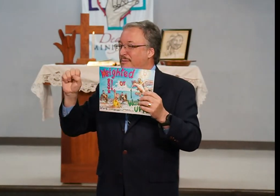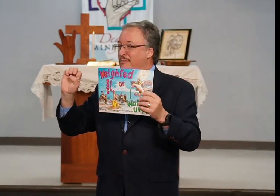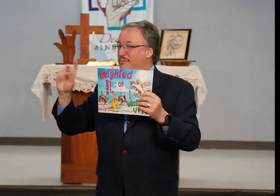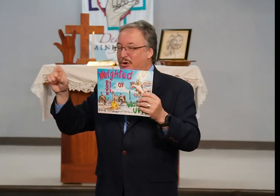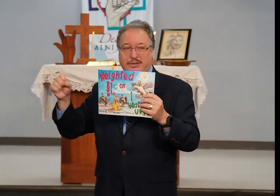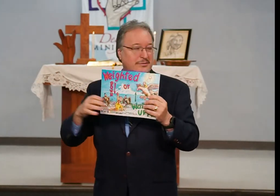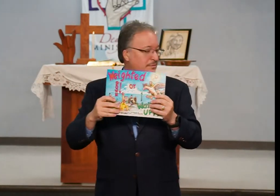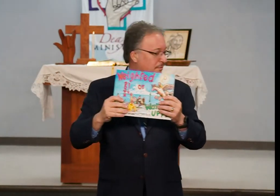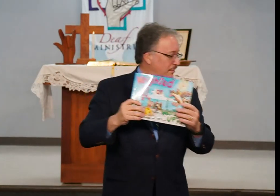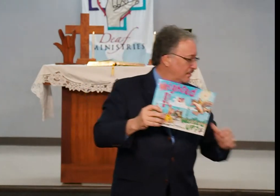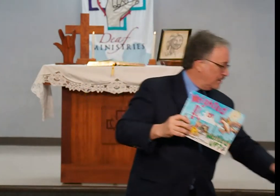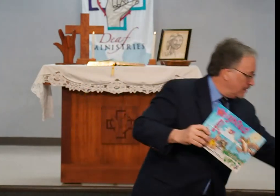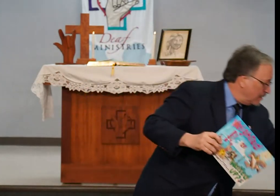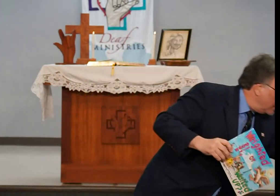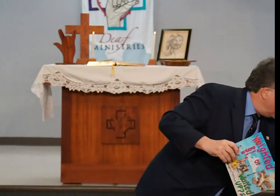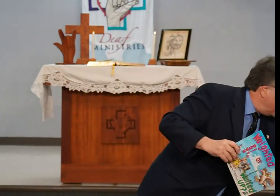She was selling this book.